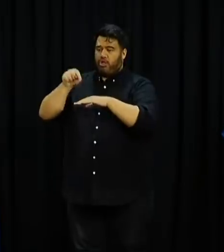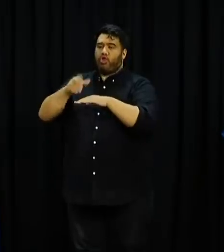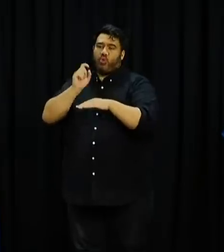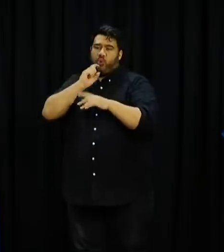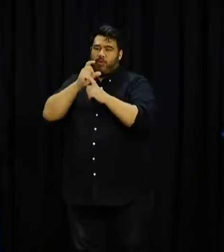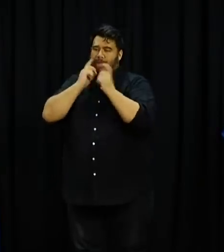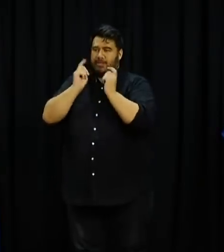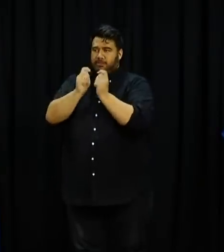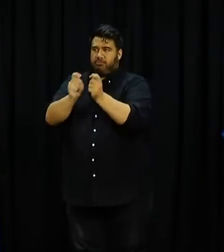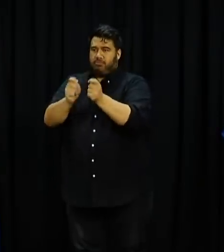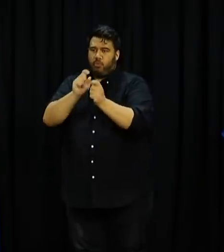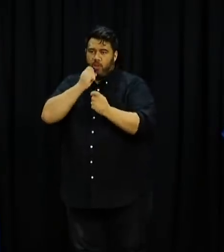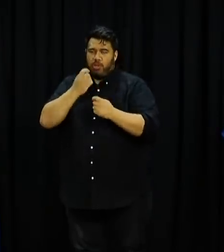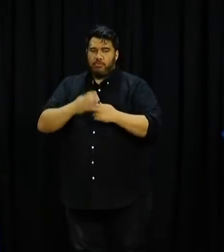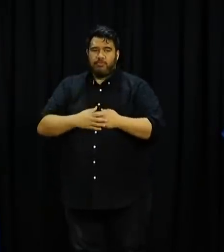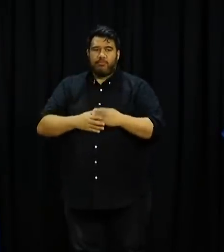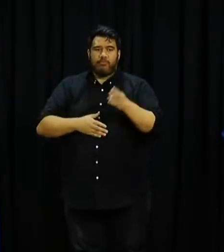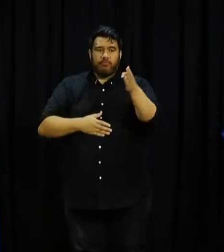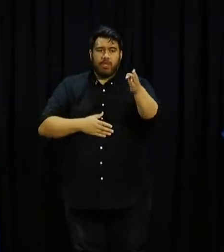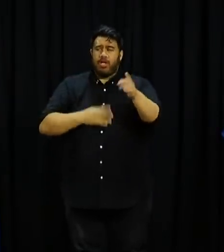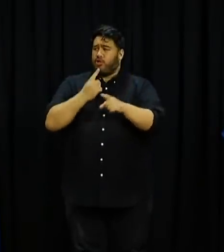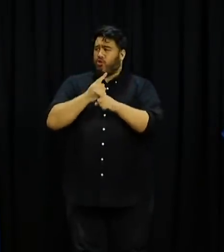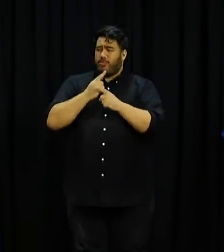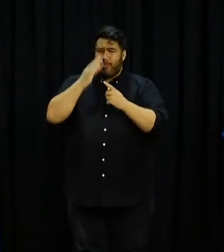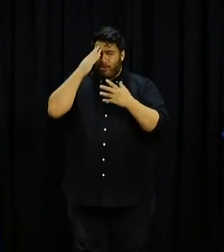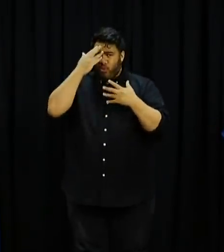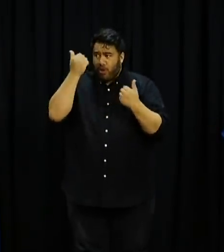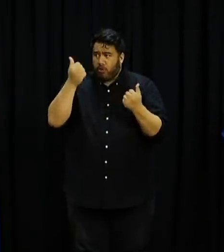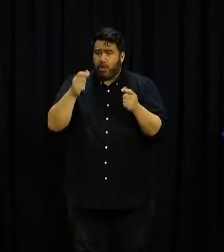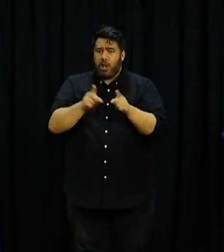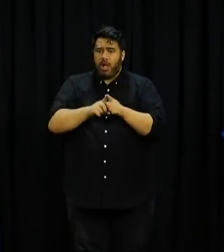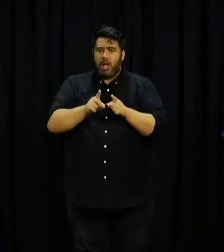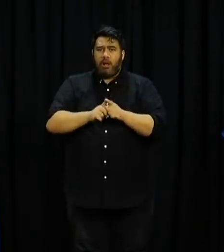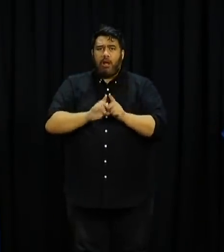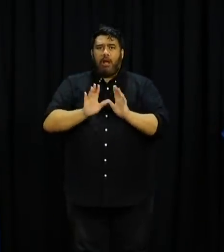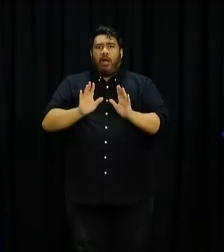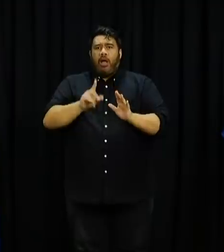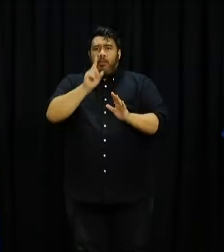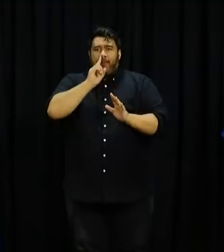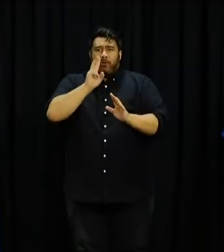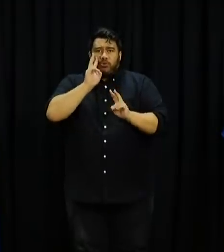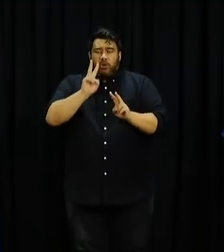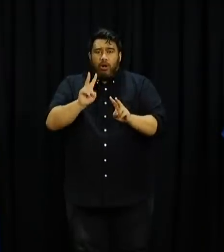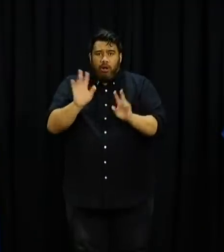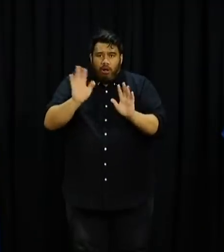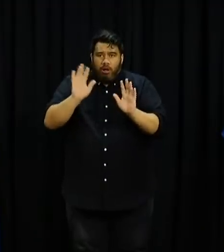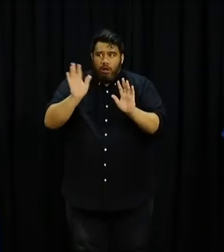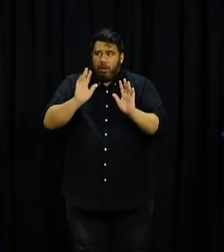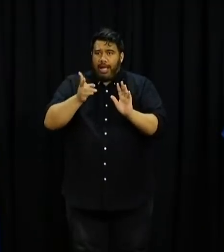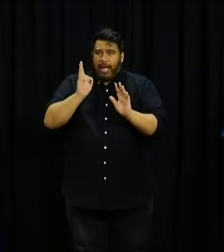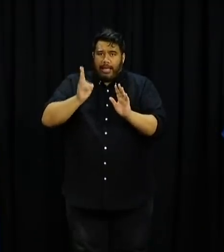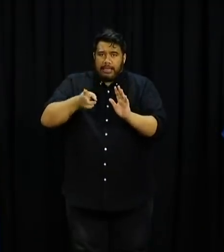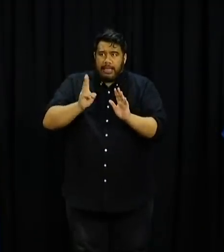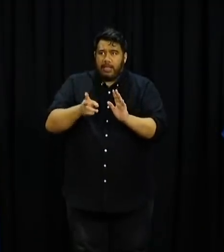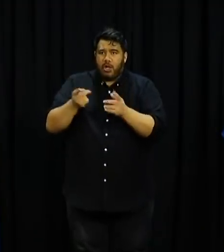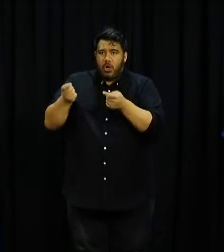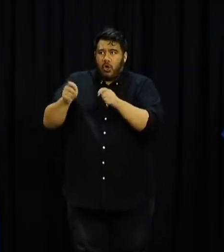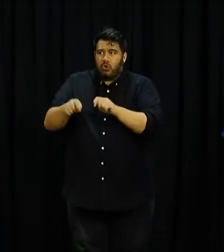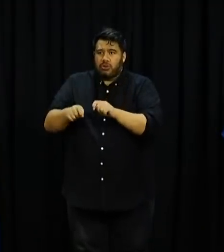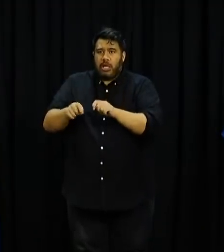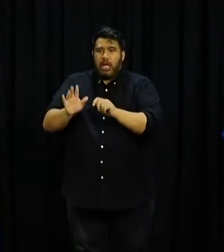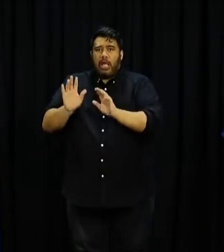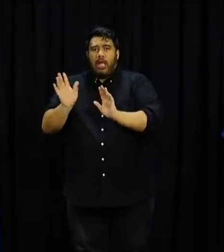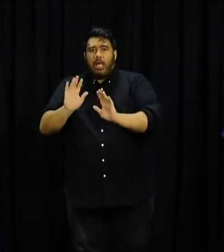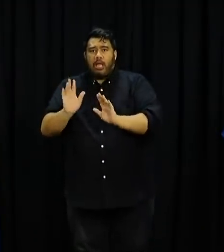mental health, what is your advice to people who are struggling with the news of a second lockdown? And I know that this news, and we can see